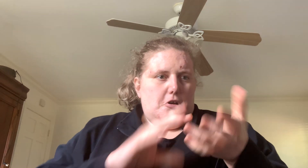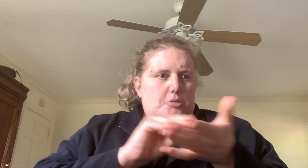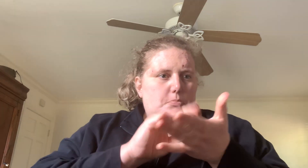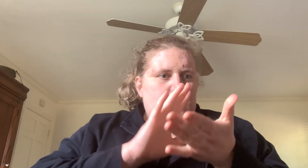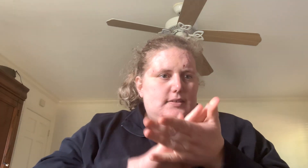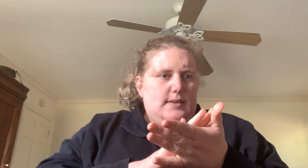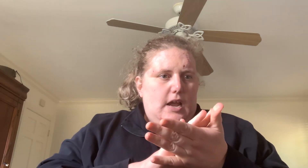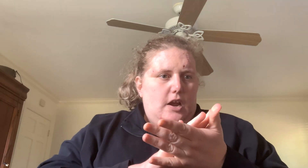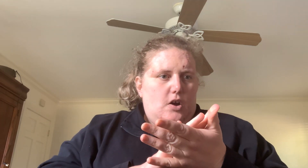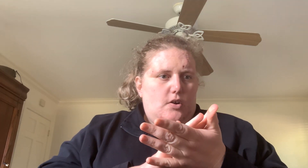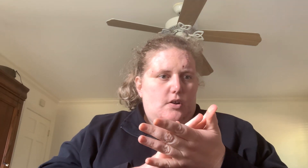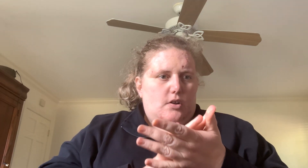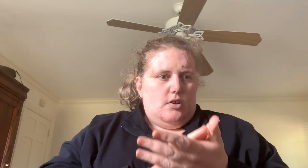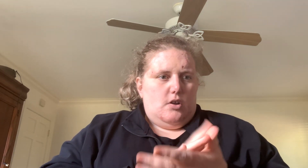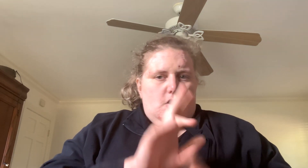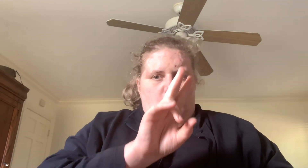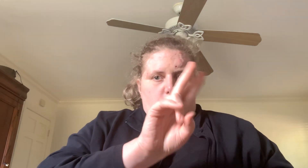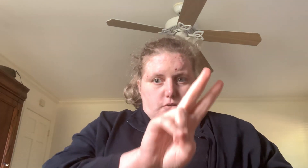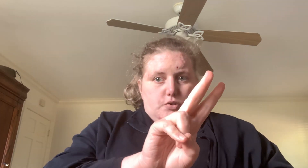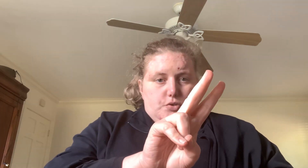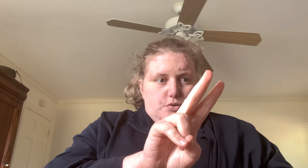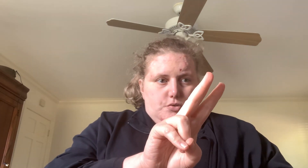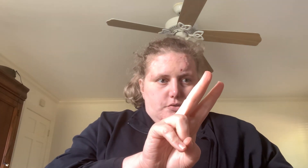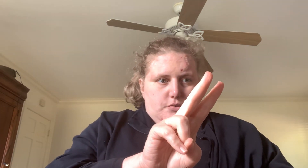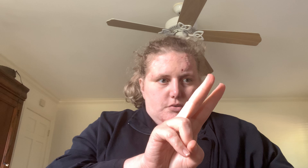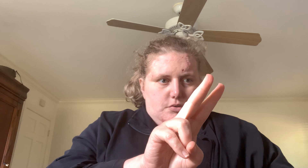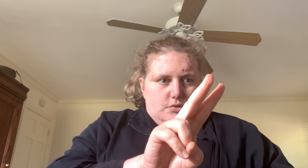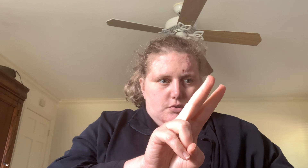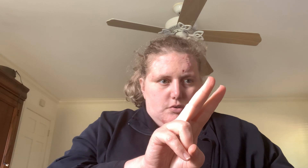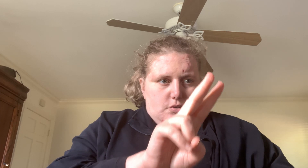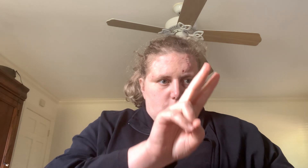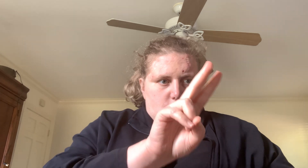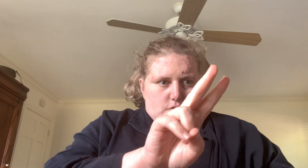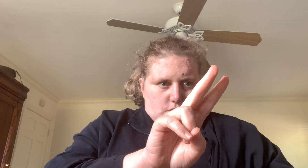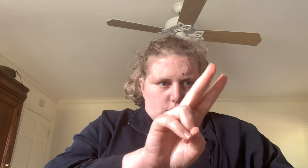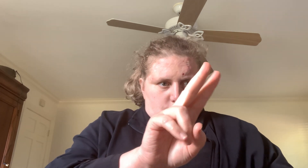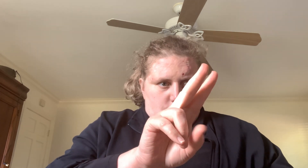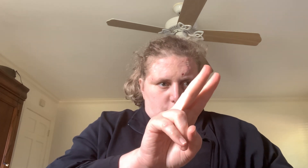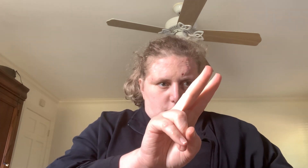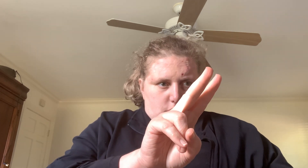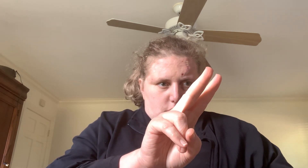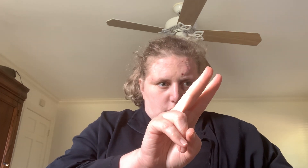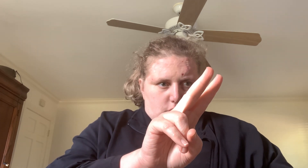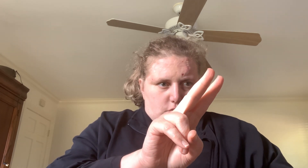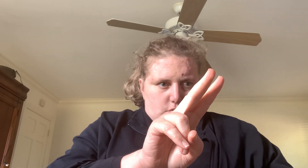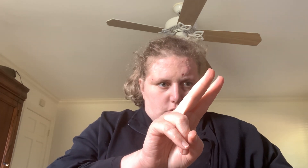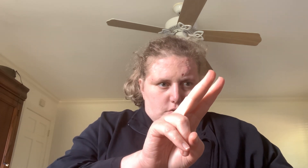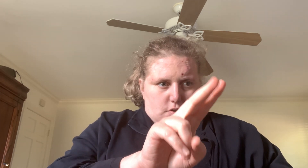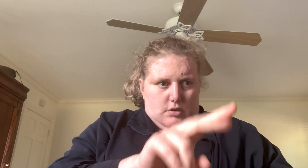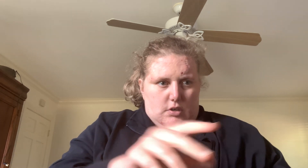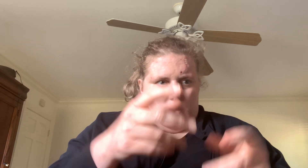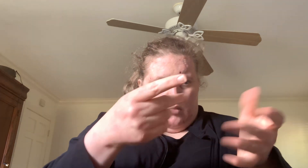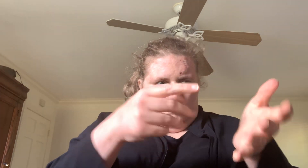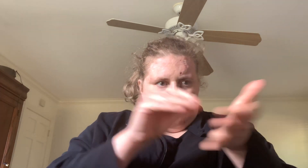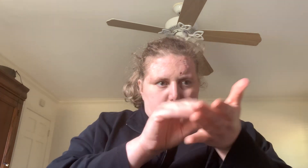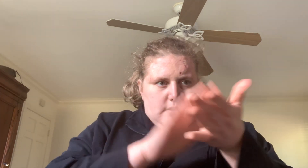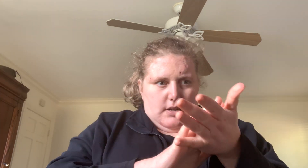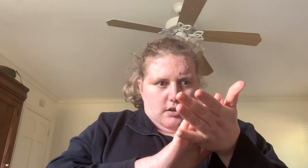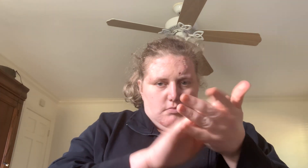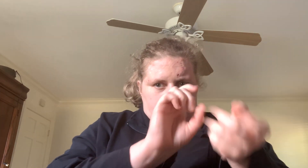That gives us 8 carbons on the left and 20 hydrogens. And mind you, I just randomly